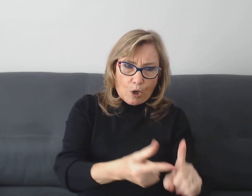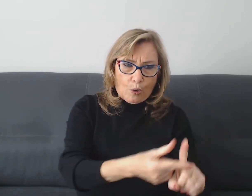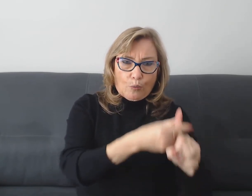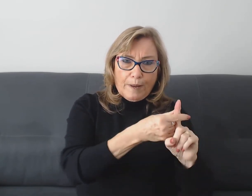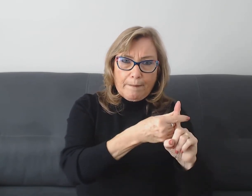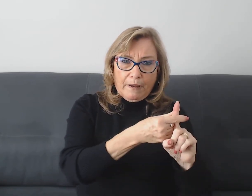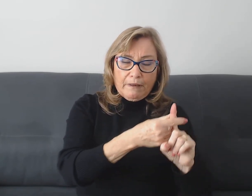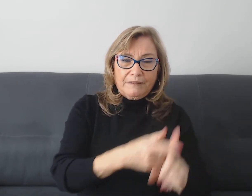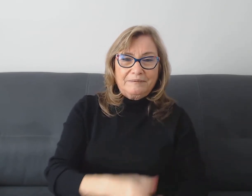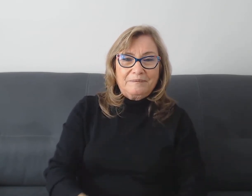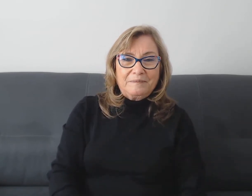Again,